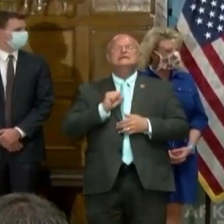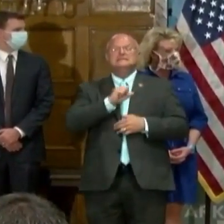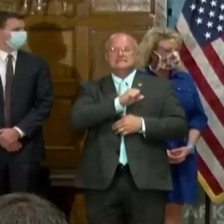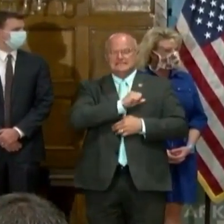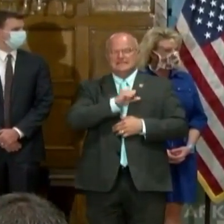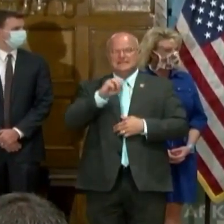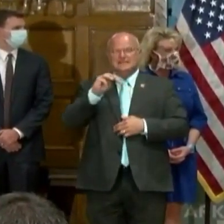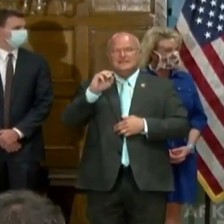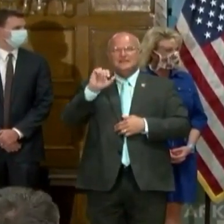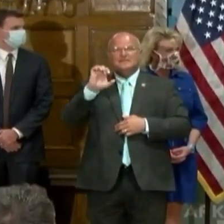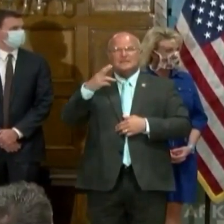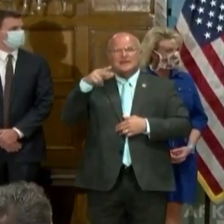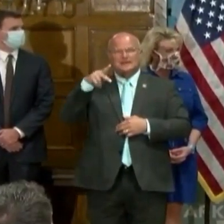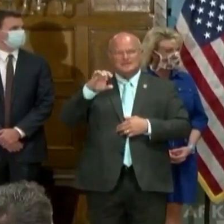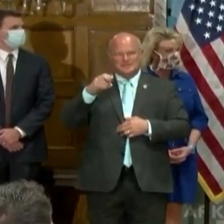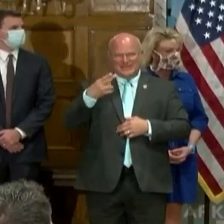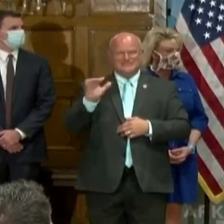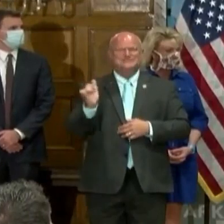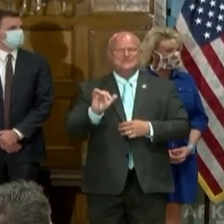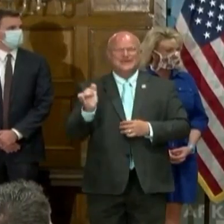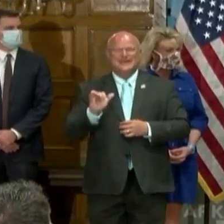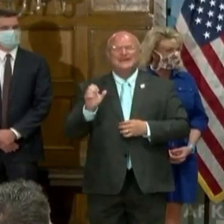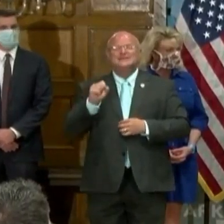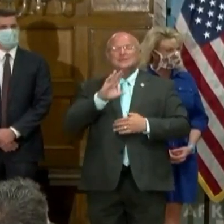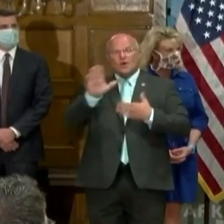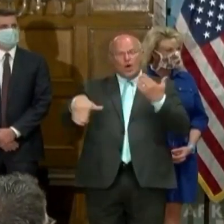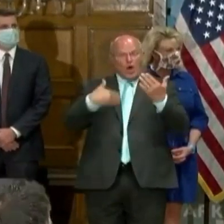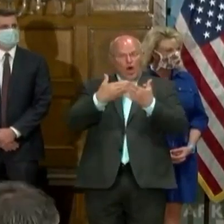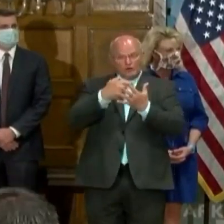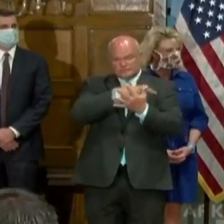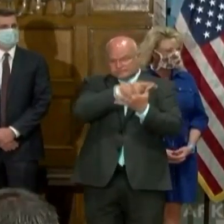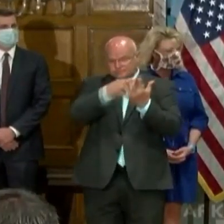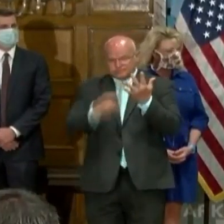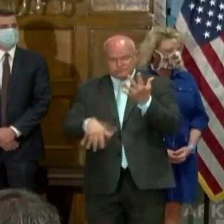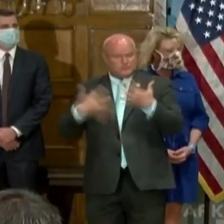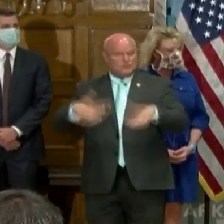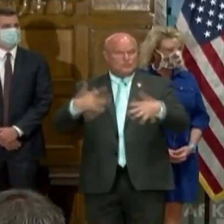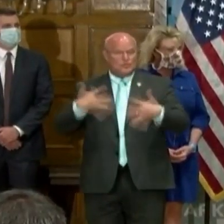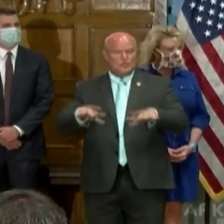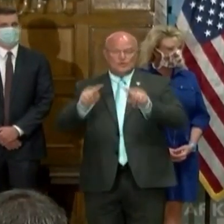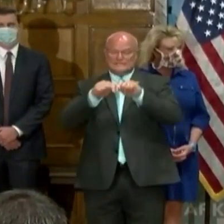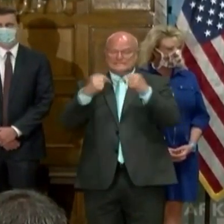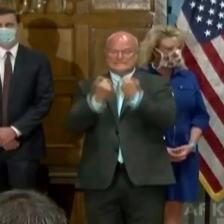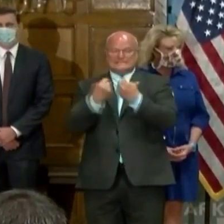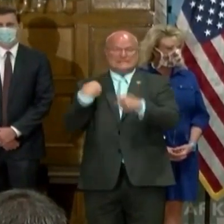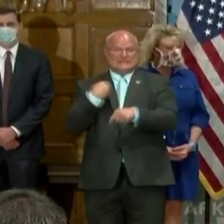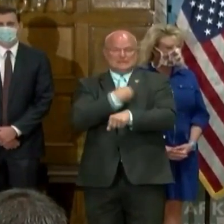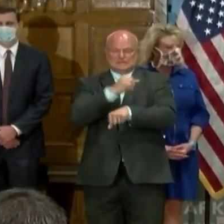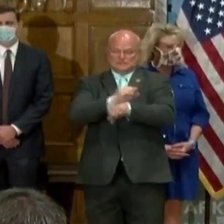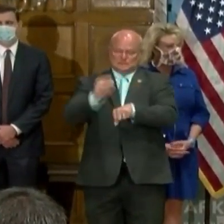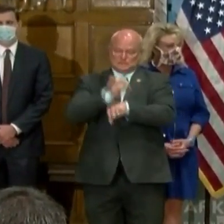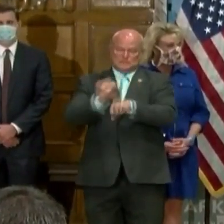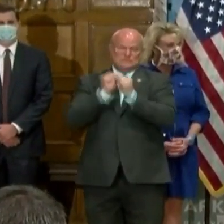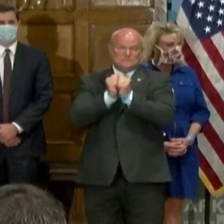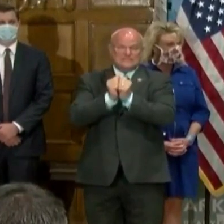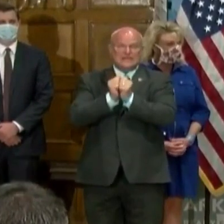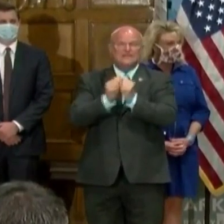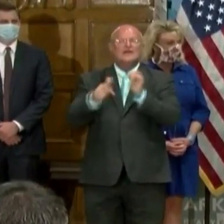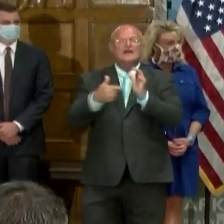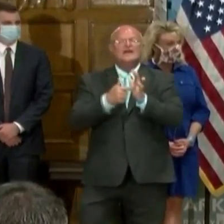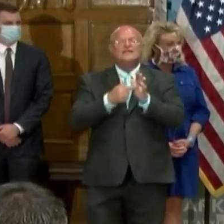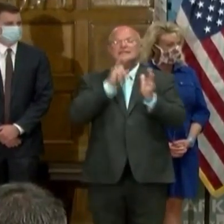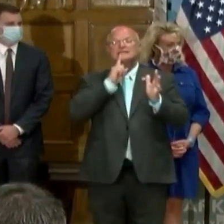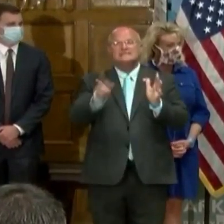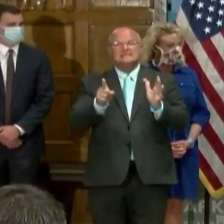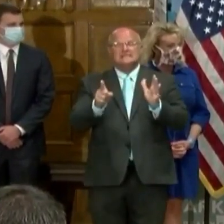Senator Matt Pitch as well. And so all of them have been such great team members, and this is a General